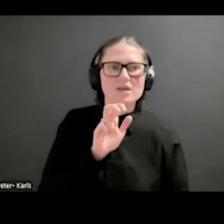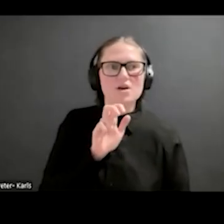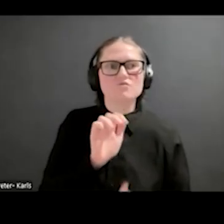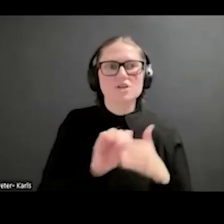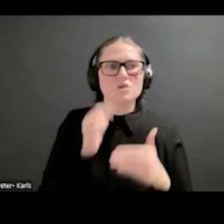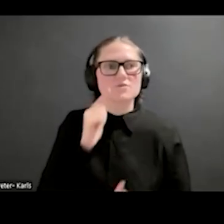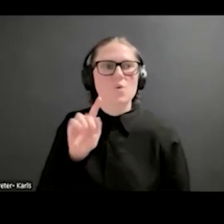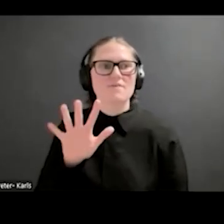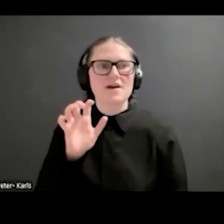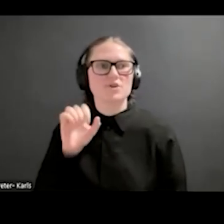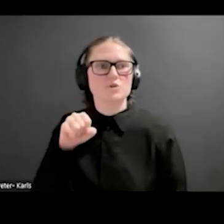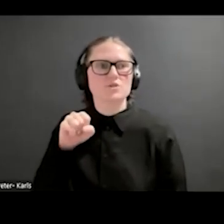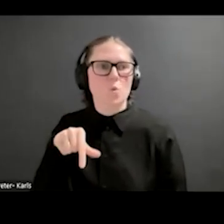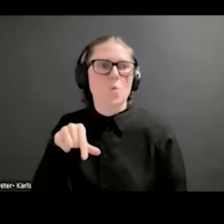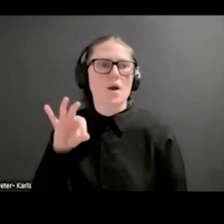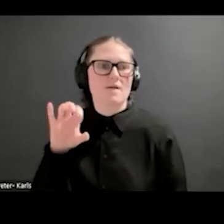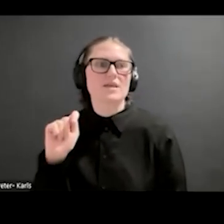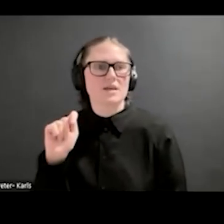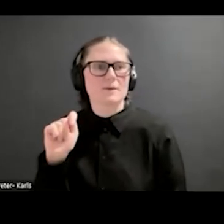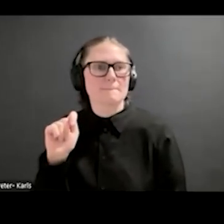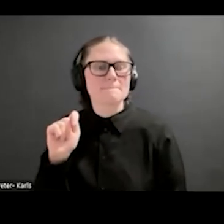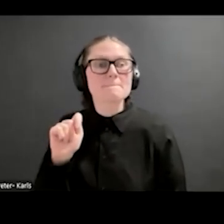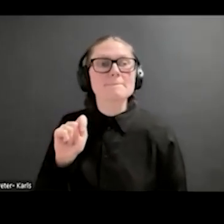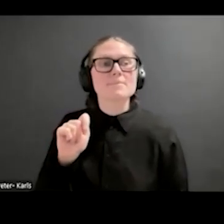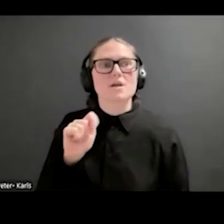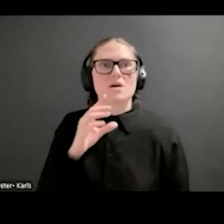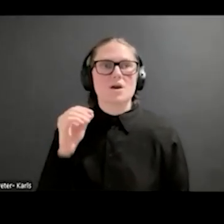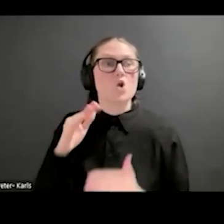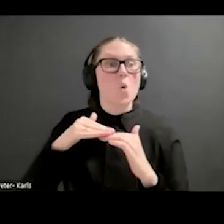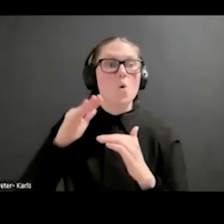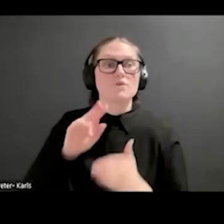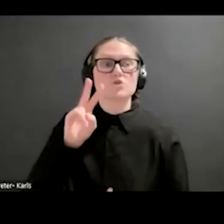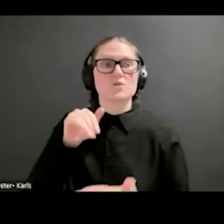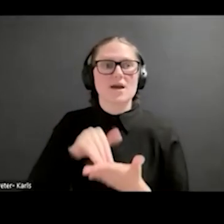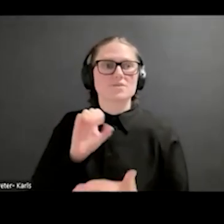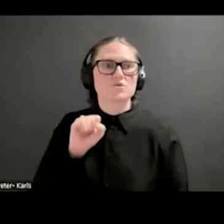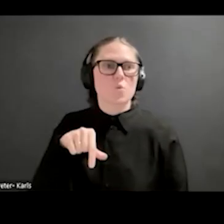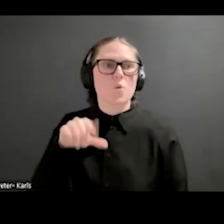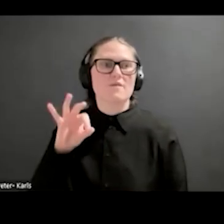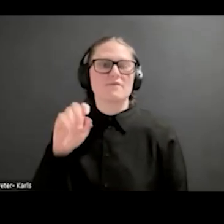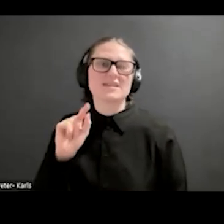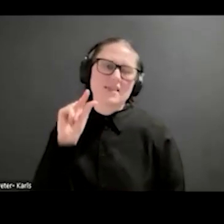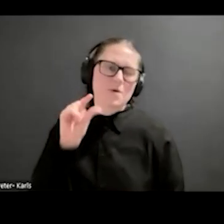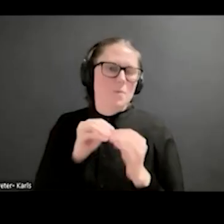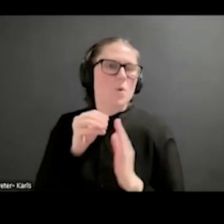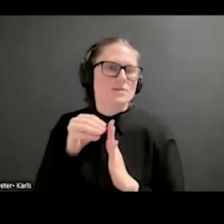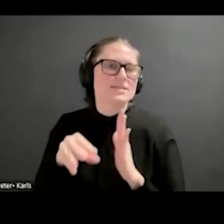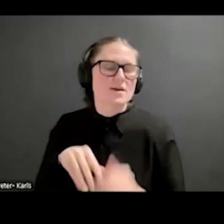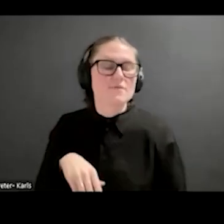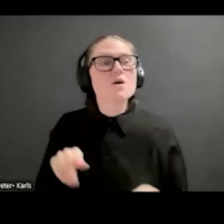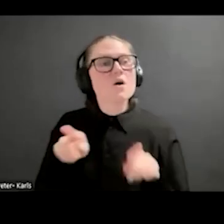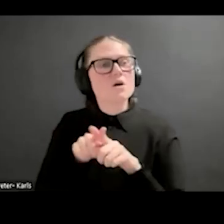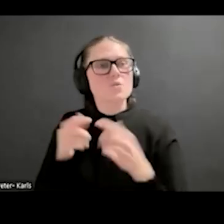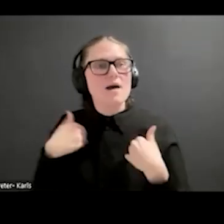feet, and over 2,000 square feet would cost a little bit more. There's also a